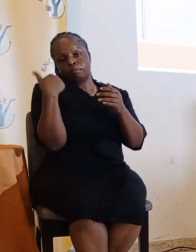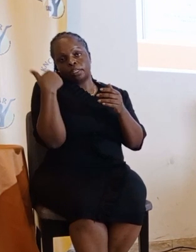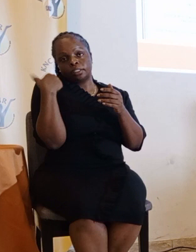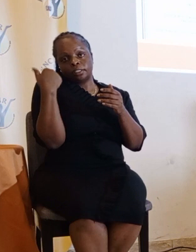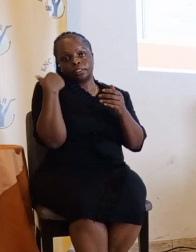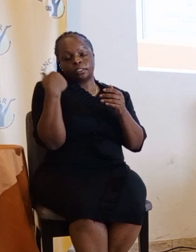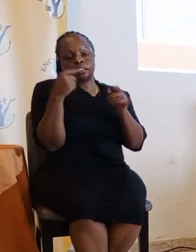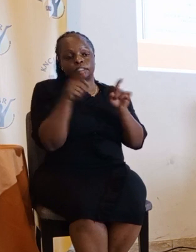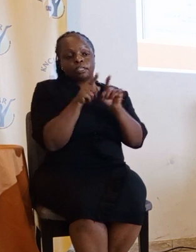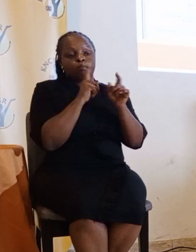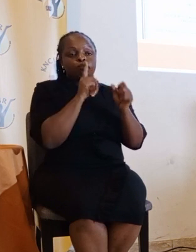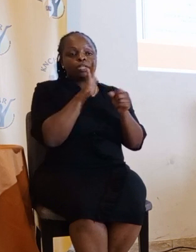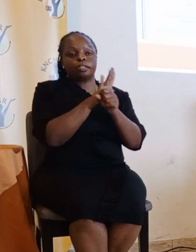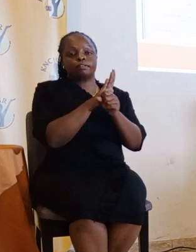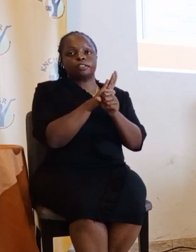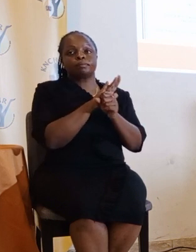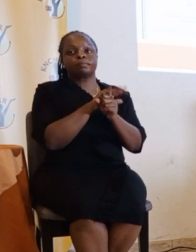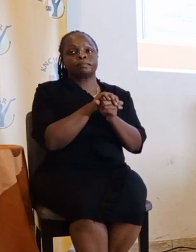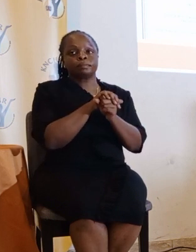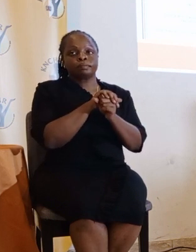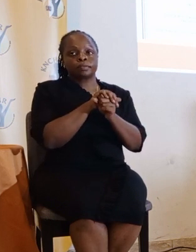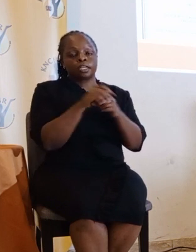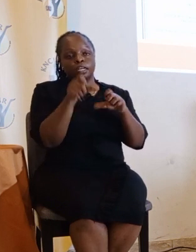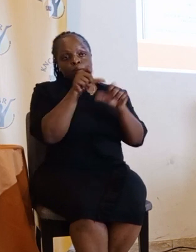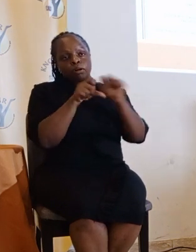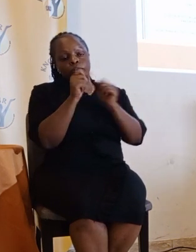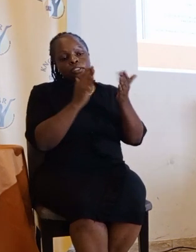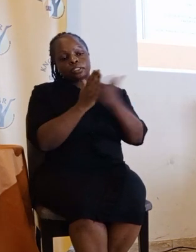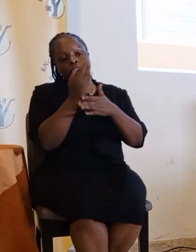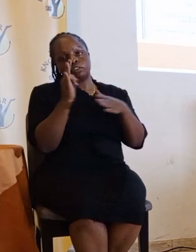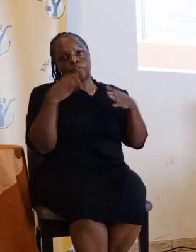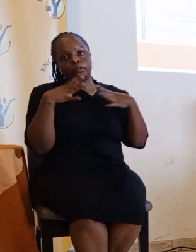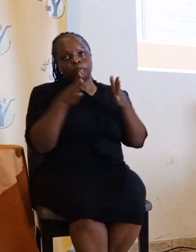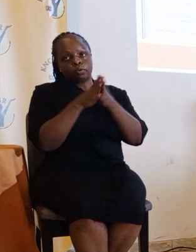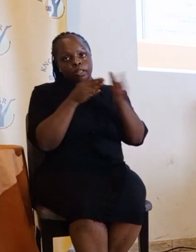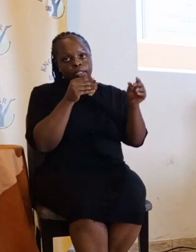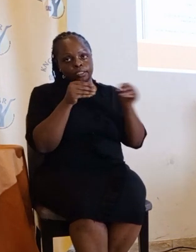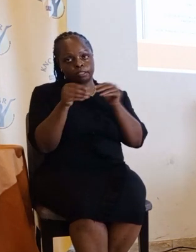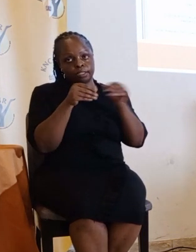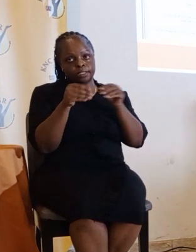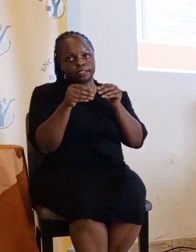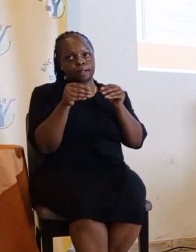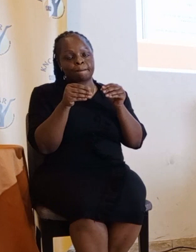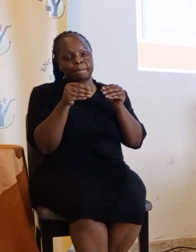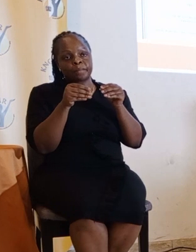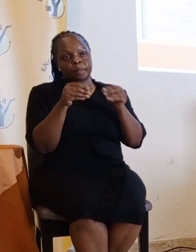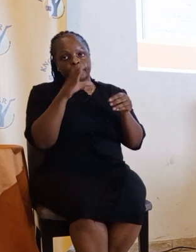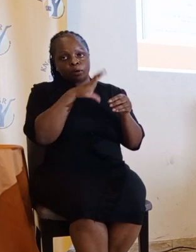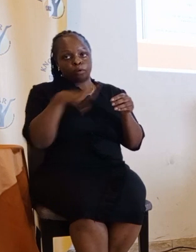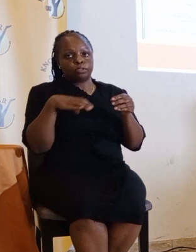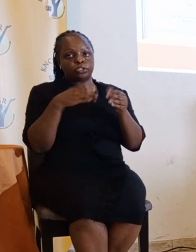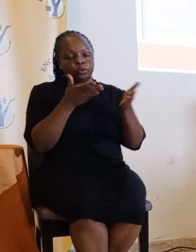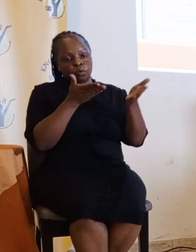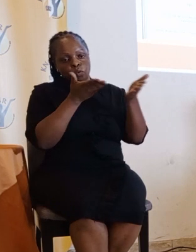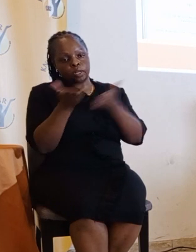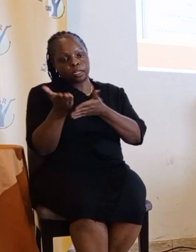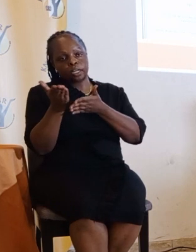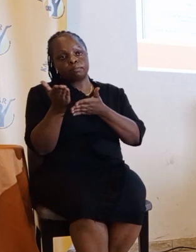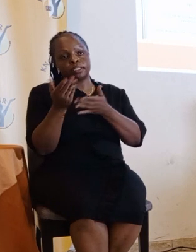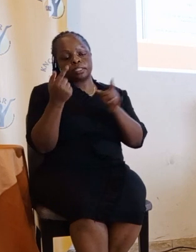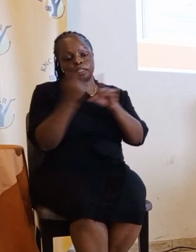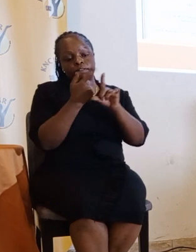and beliefs. Regarding the rights of persons with disabilities, the Commission welcomes a number